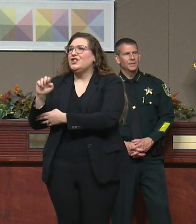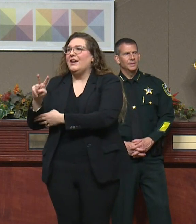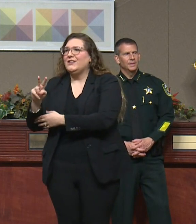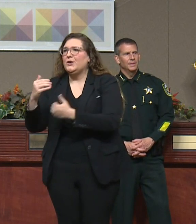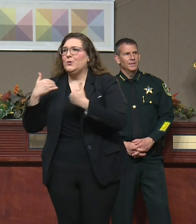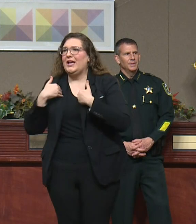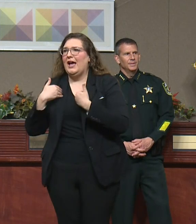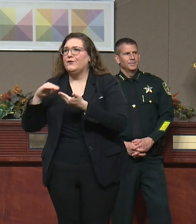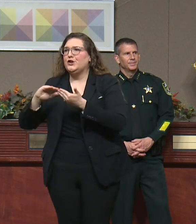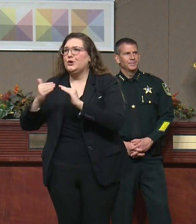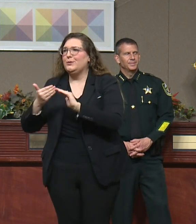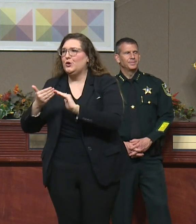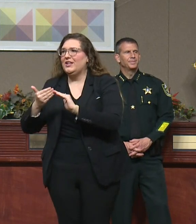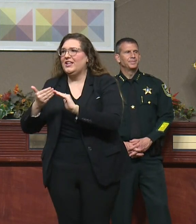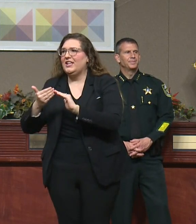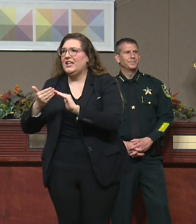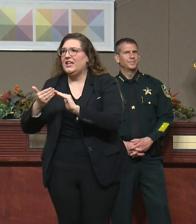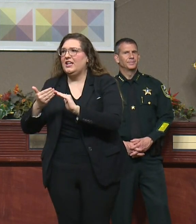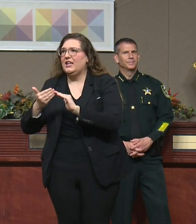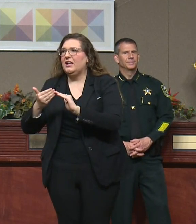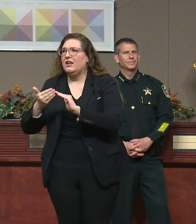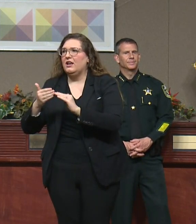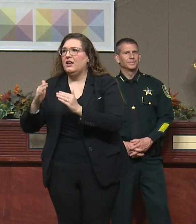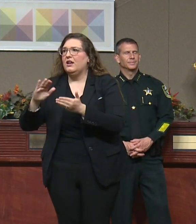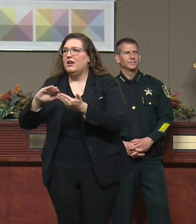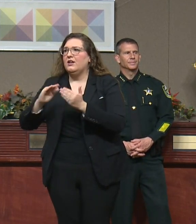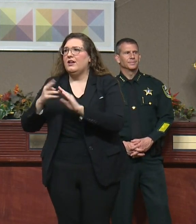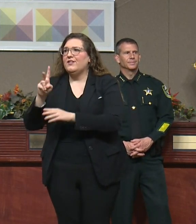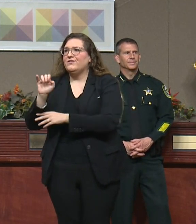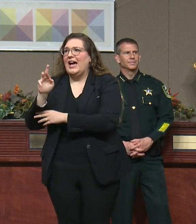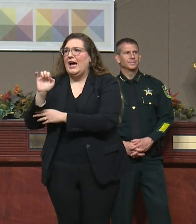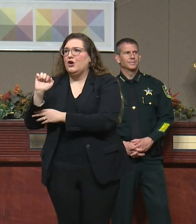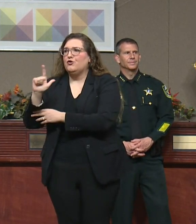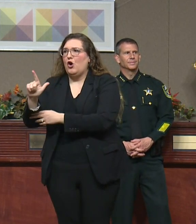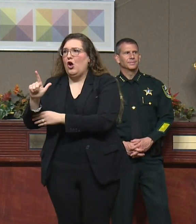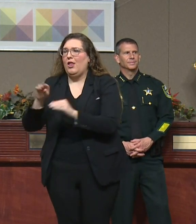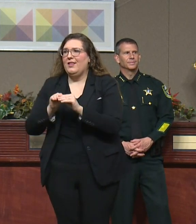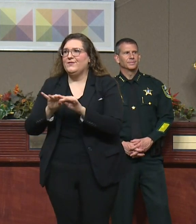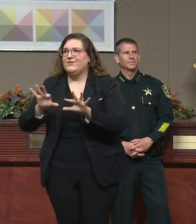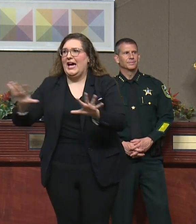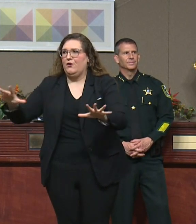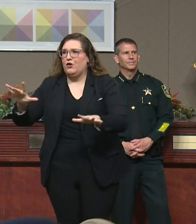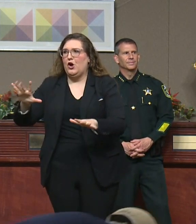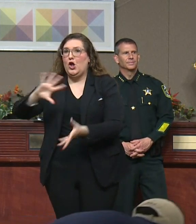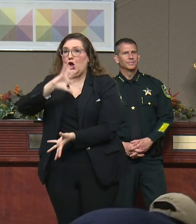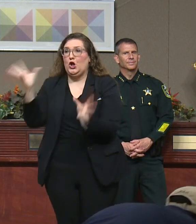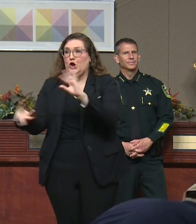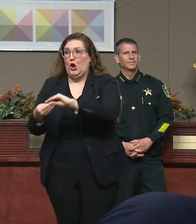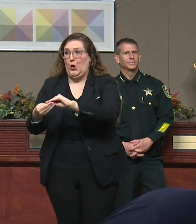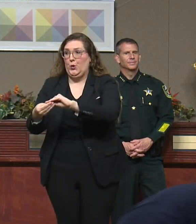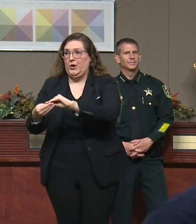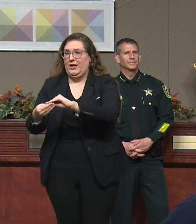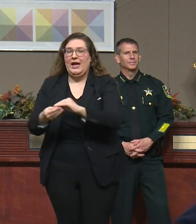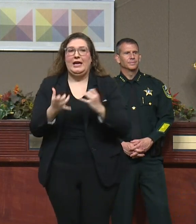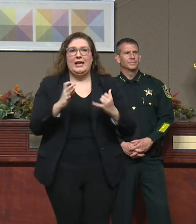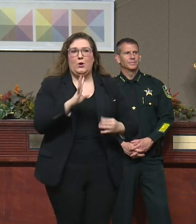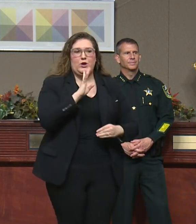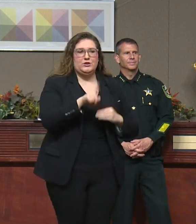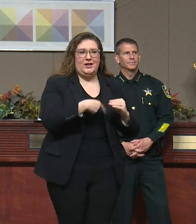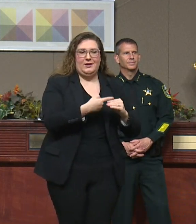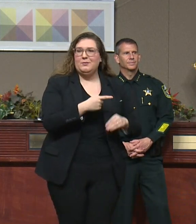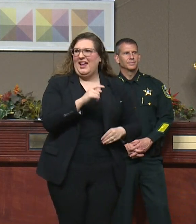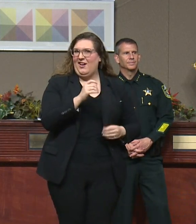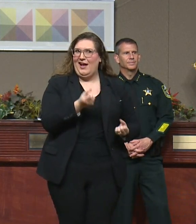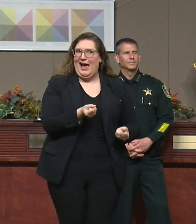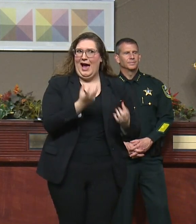load, and I think for this one they probably will call it the same, and it can be calculated, the amount of virus that is out there.